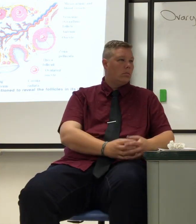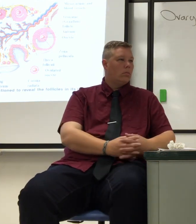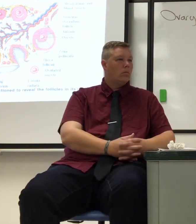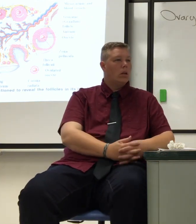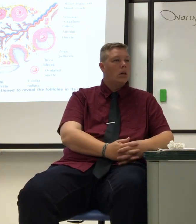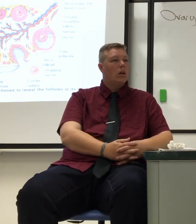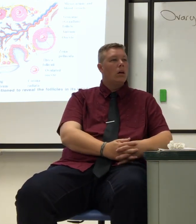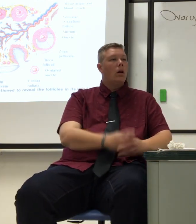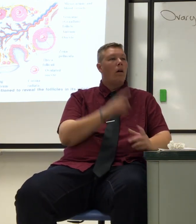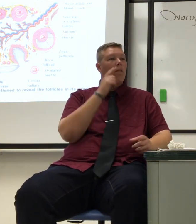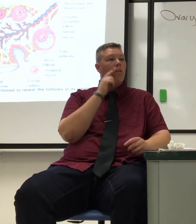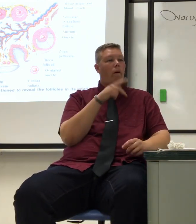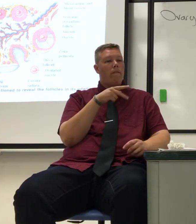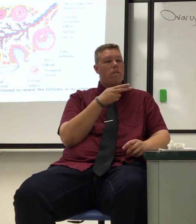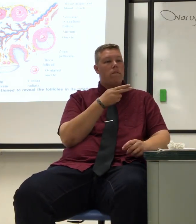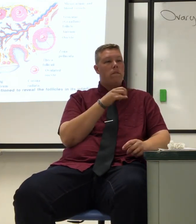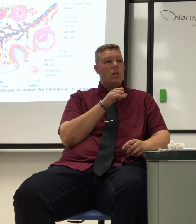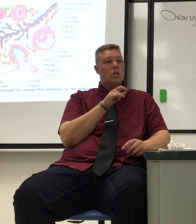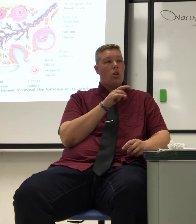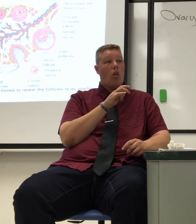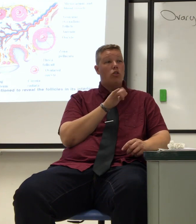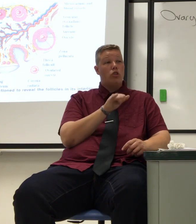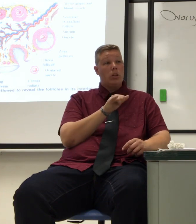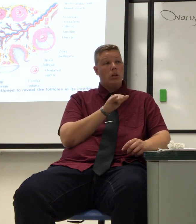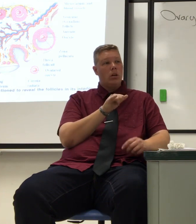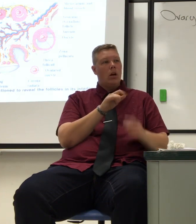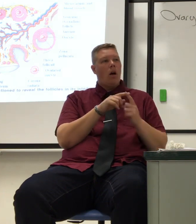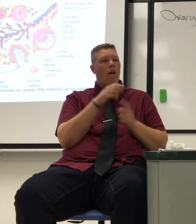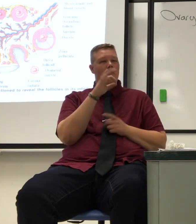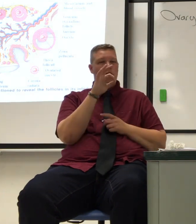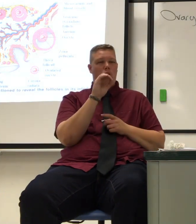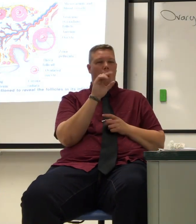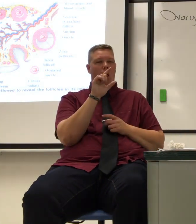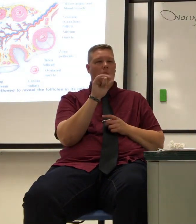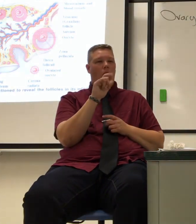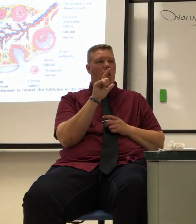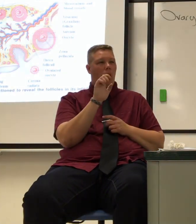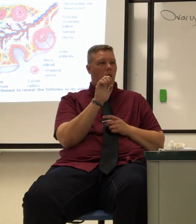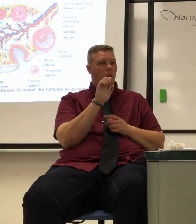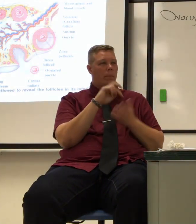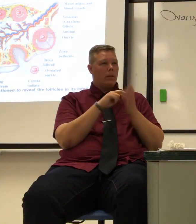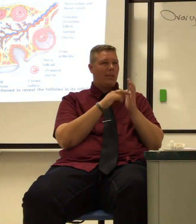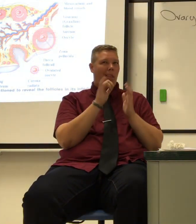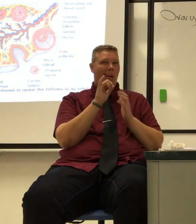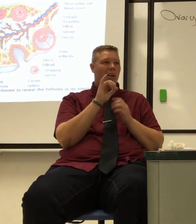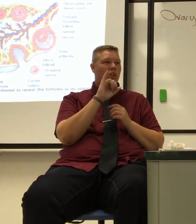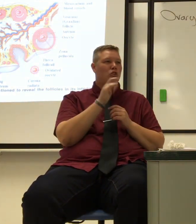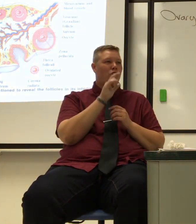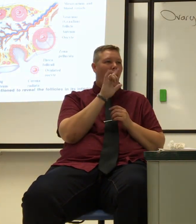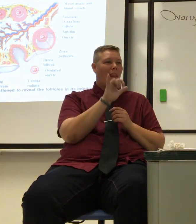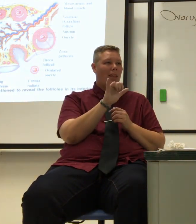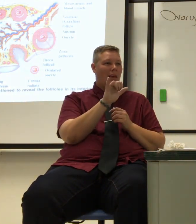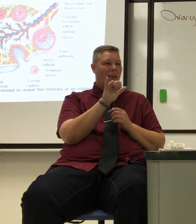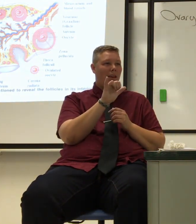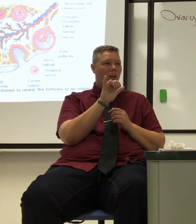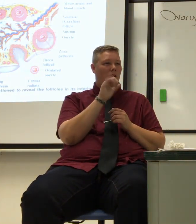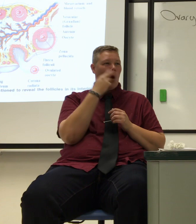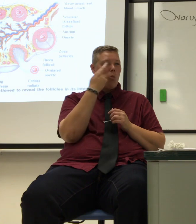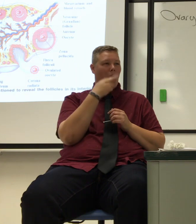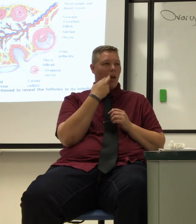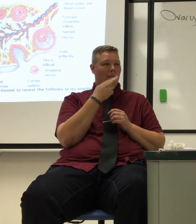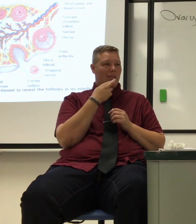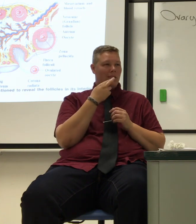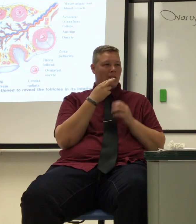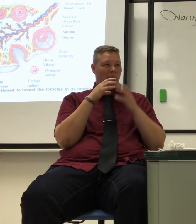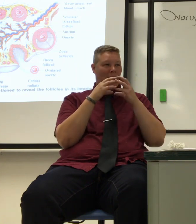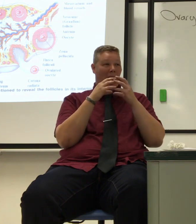In physiology, follicle means, I always think of a jelly donut. I expect there to be jelly on the inside, and if there's not,